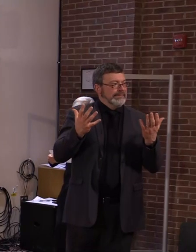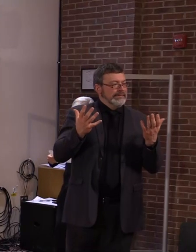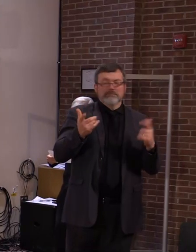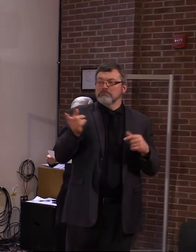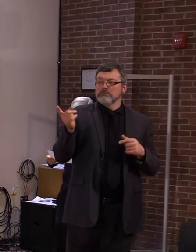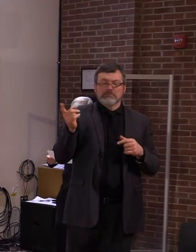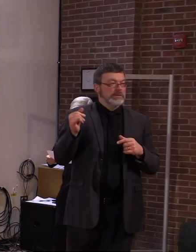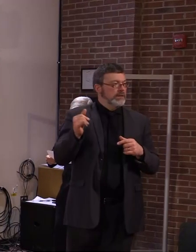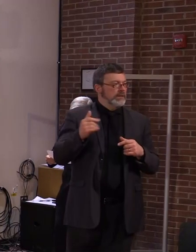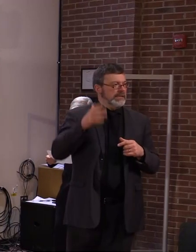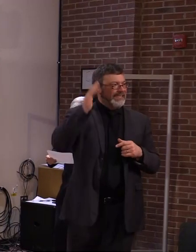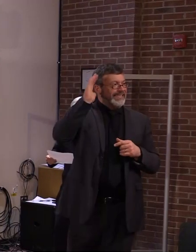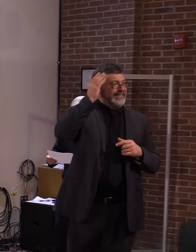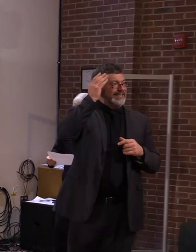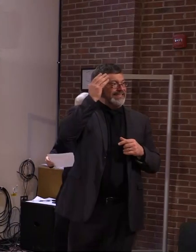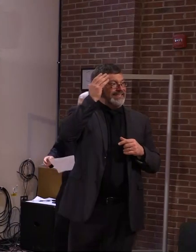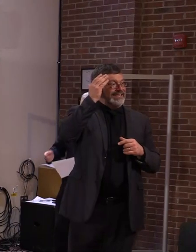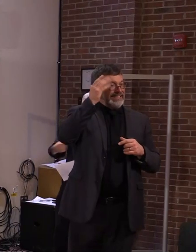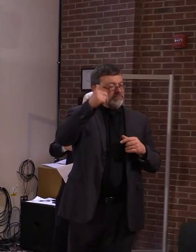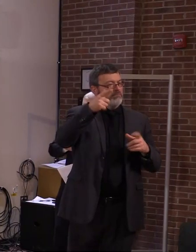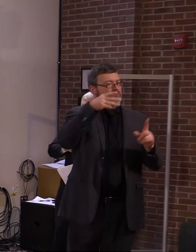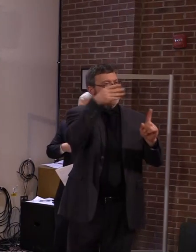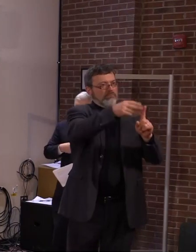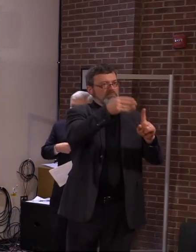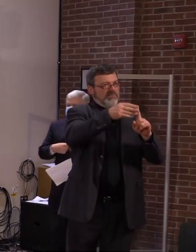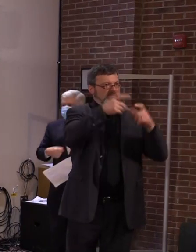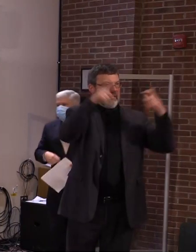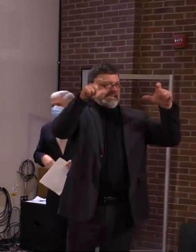on bigger hospitals. Is that right? And